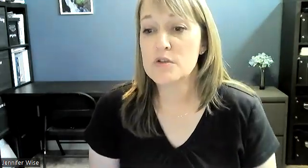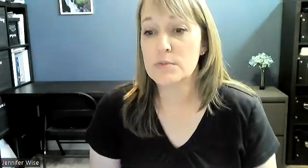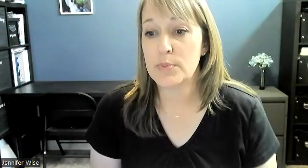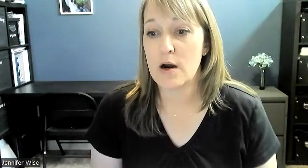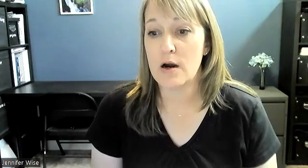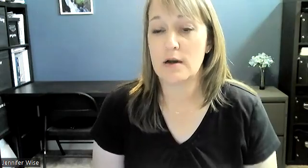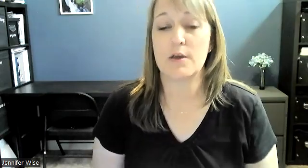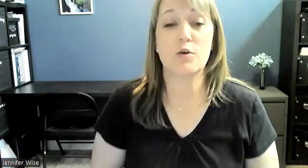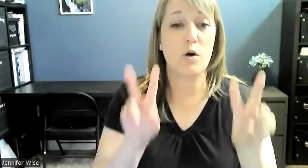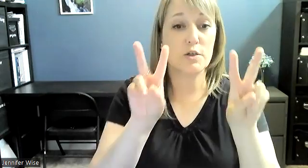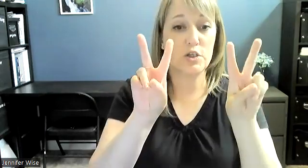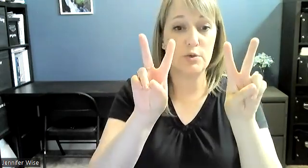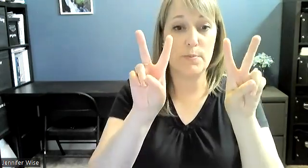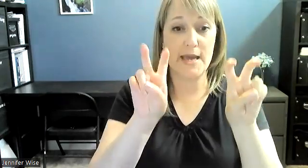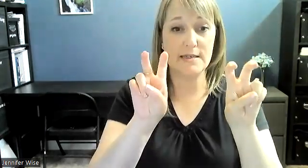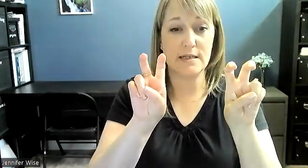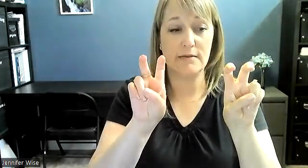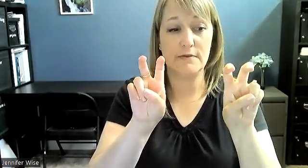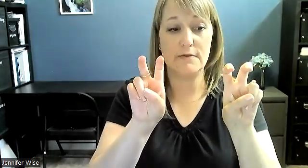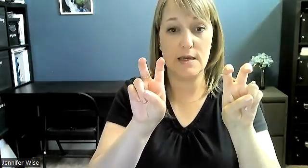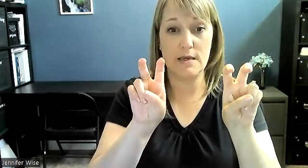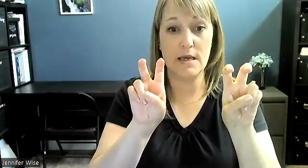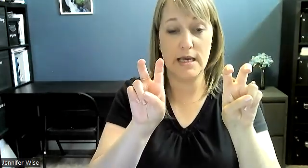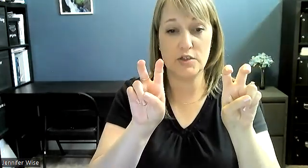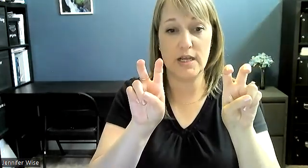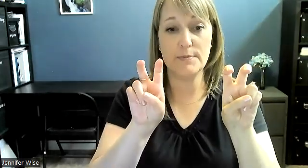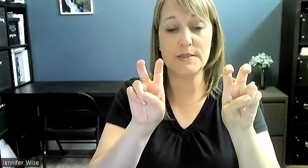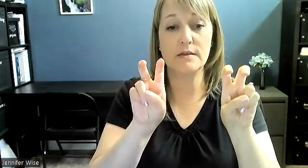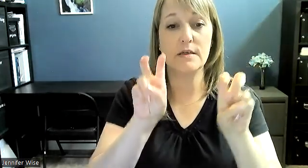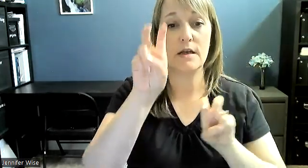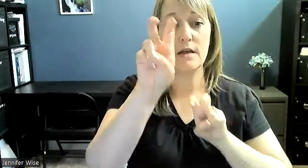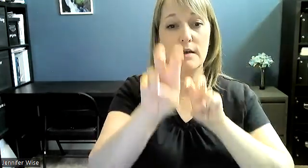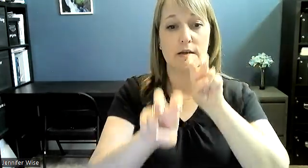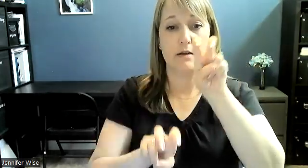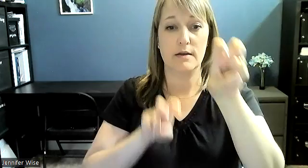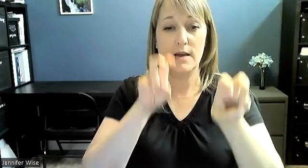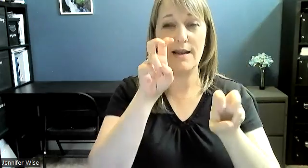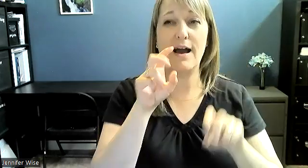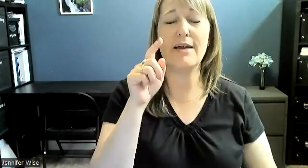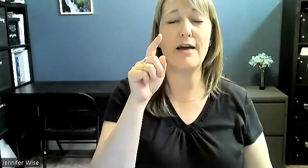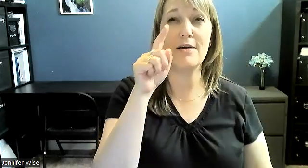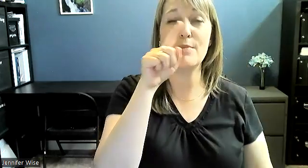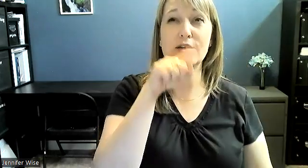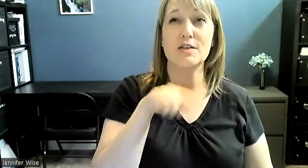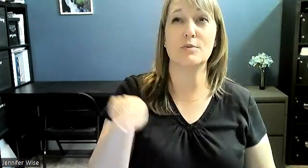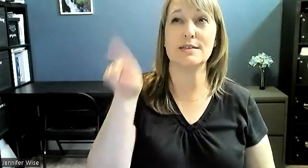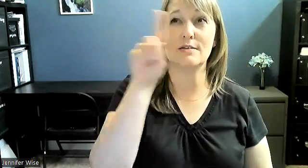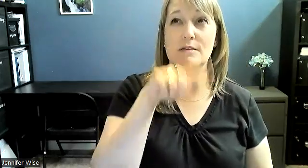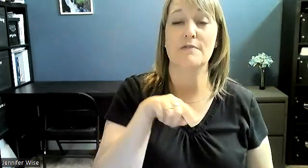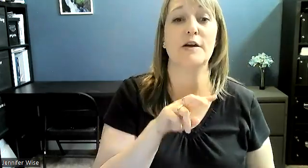Amusement park, you want 2 bent V hand shapes. And I imagine, what is that called? A Ferris